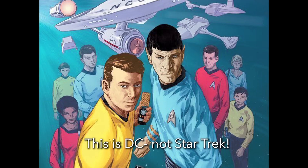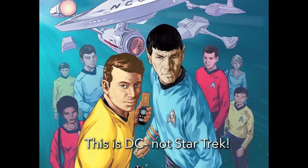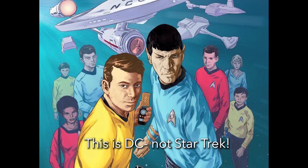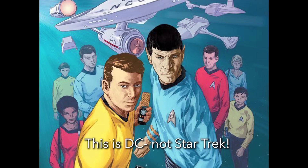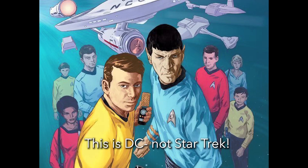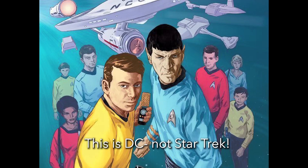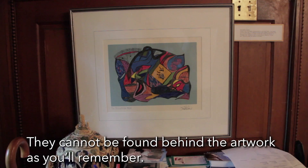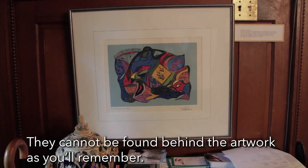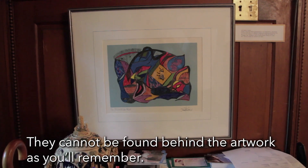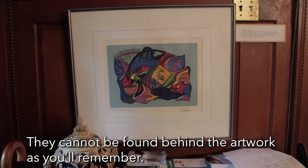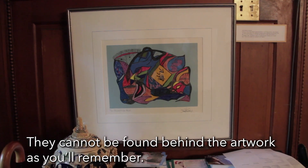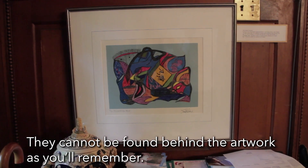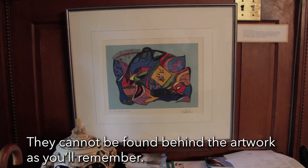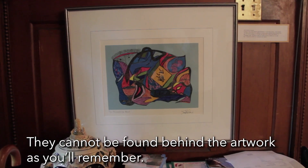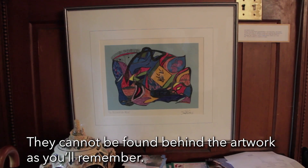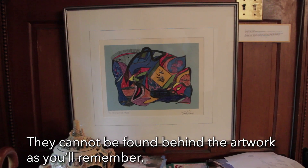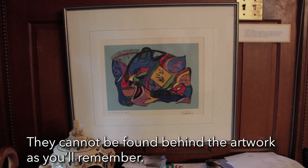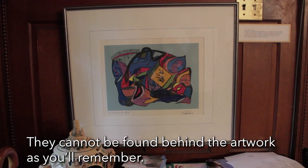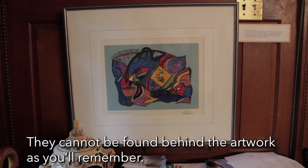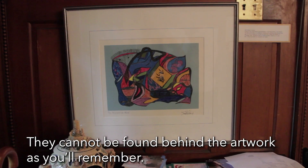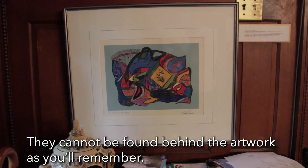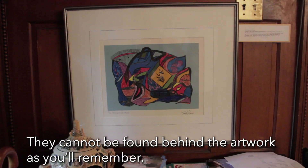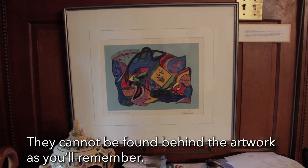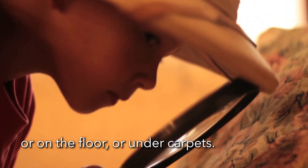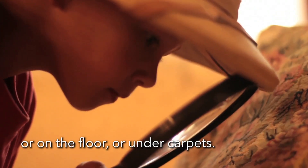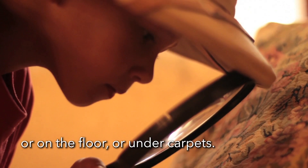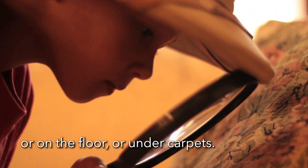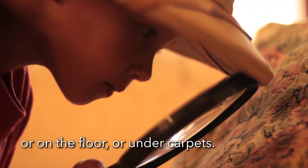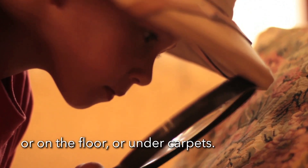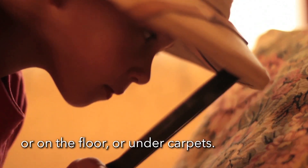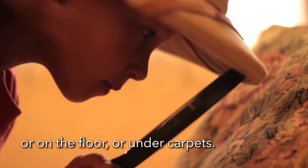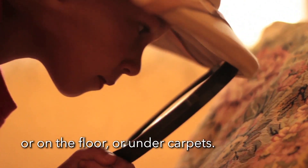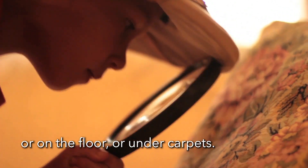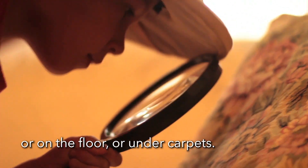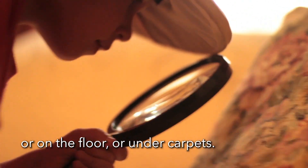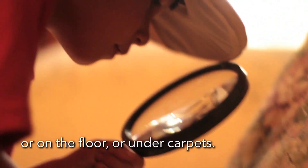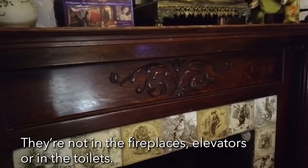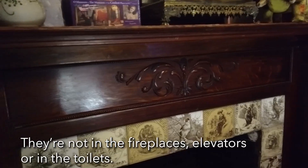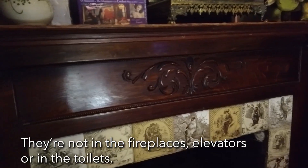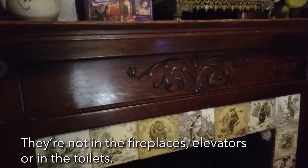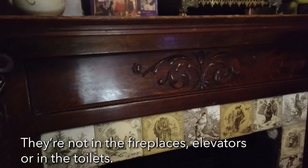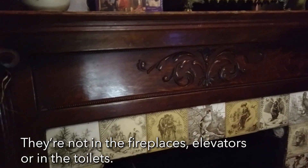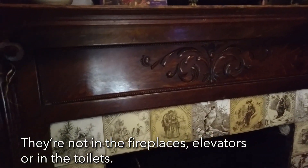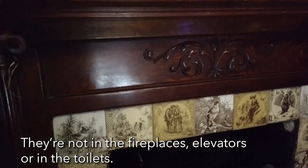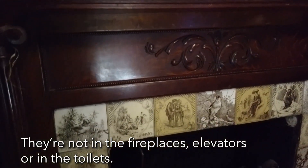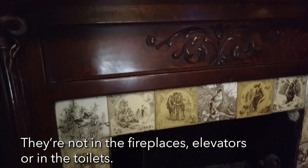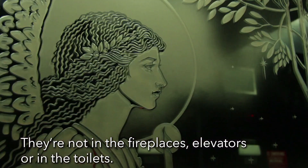Trek. They cannot be found behind the artwork, as you'll remember, or on the floor, or under carpets. They're not in the fireplaces,